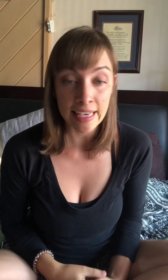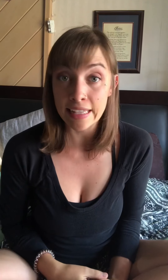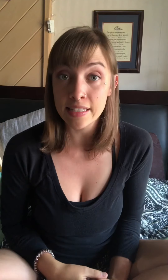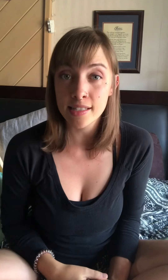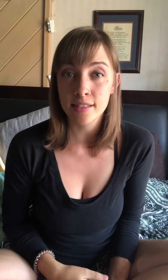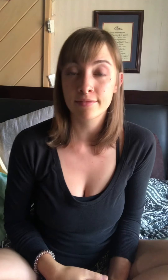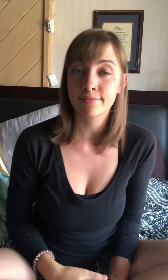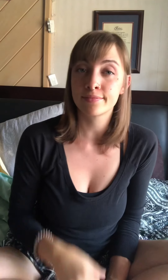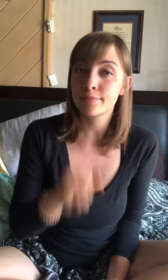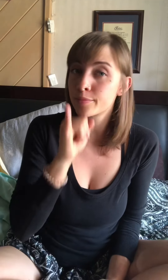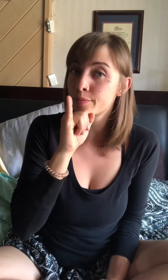is,